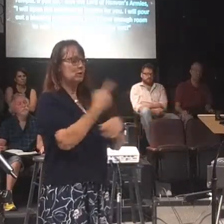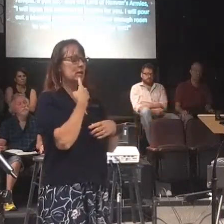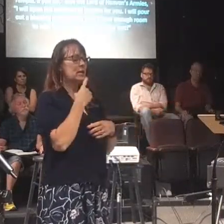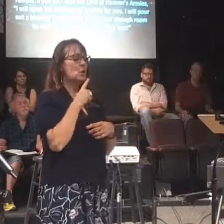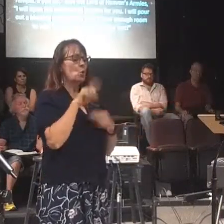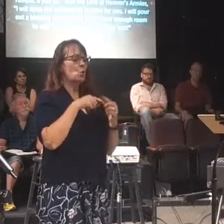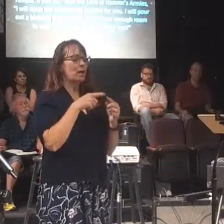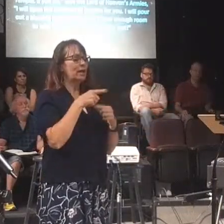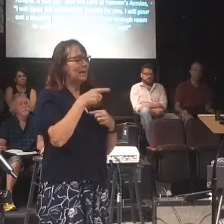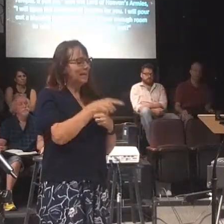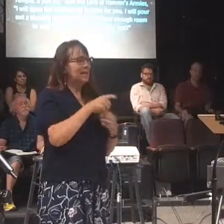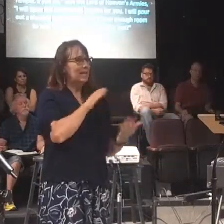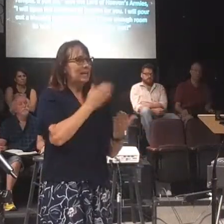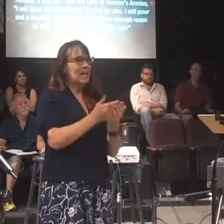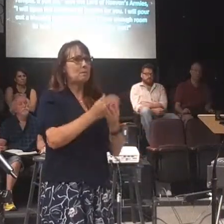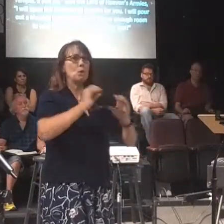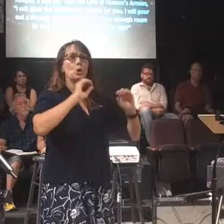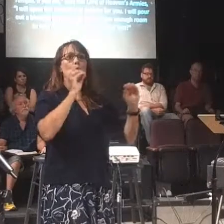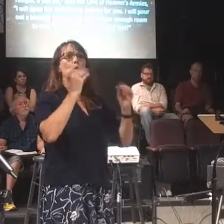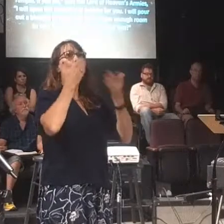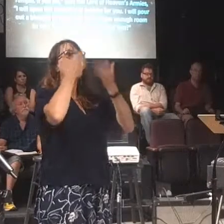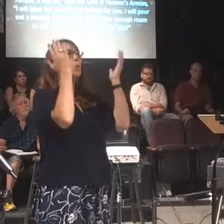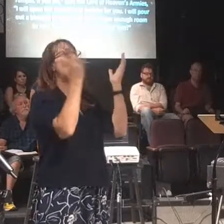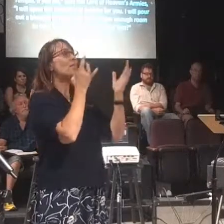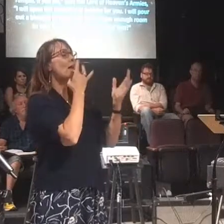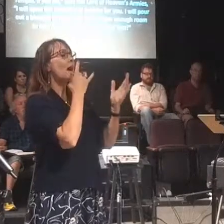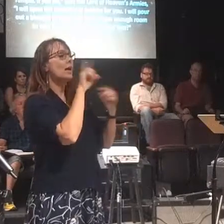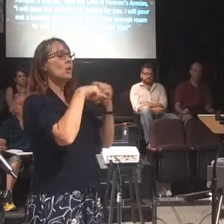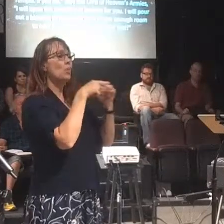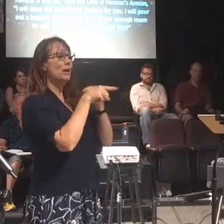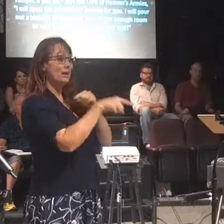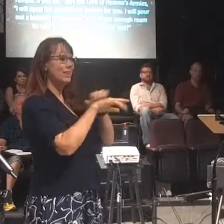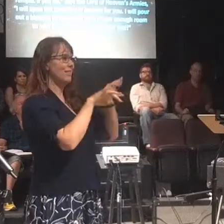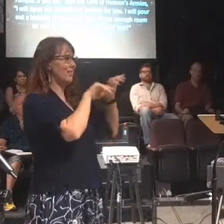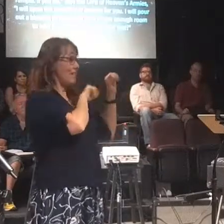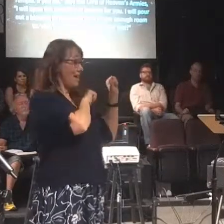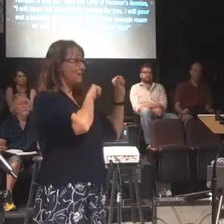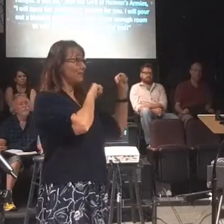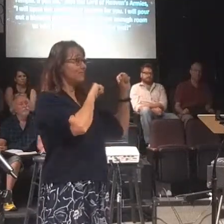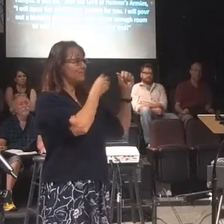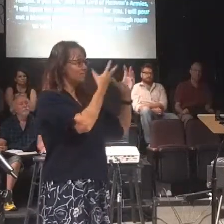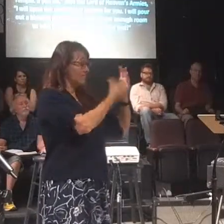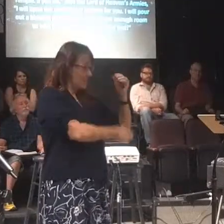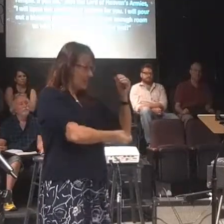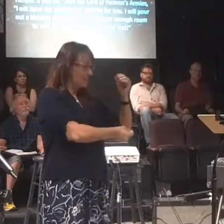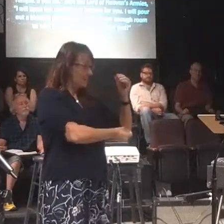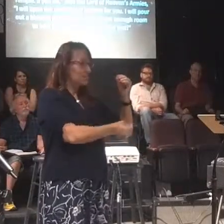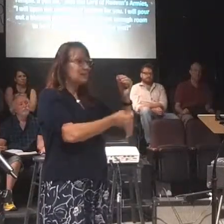came, there was no light. And when he left, there was no darkness."